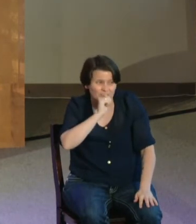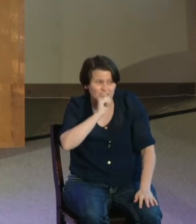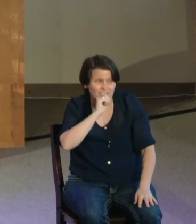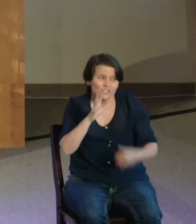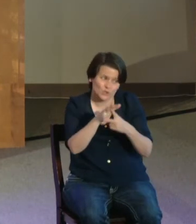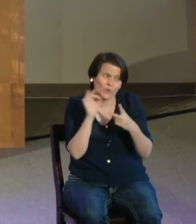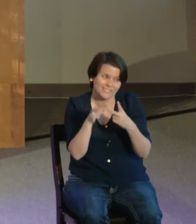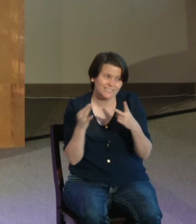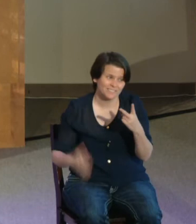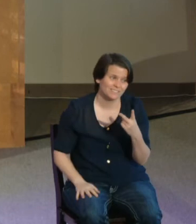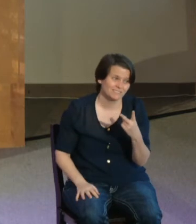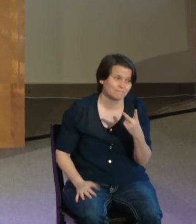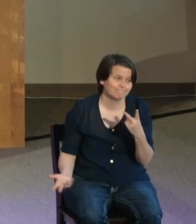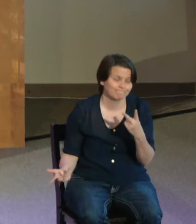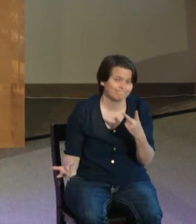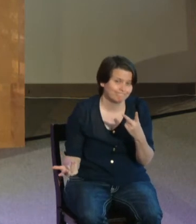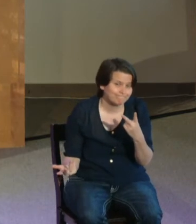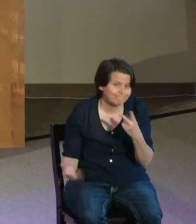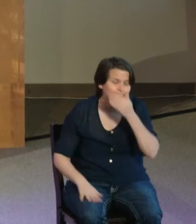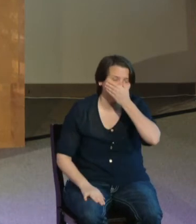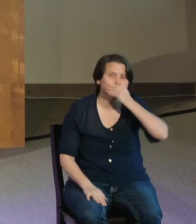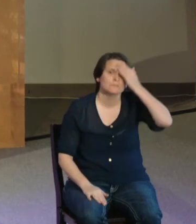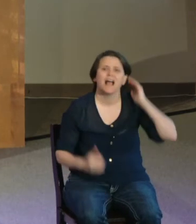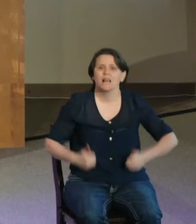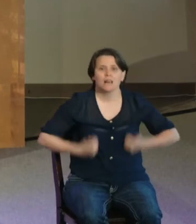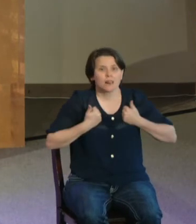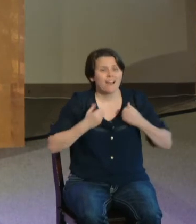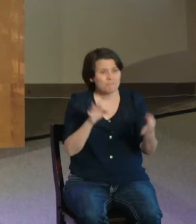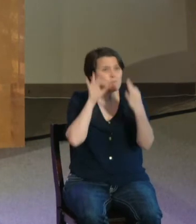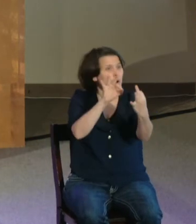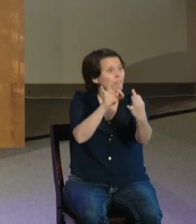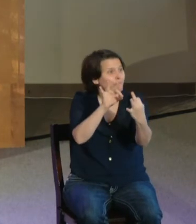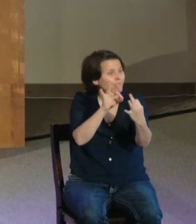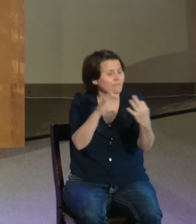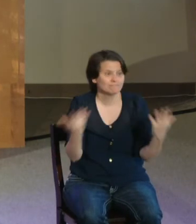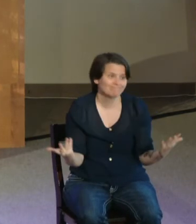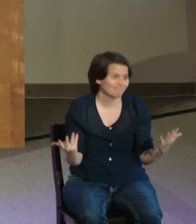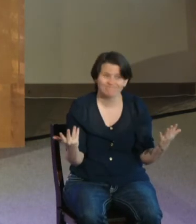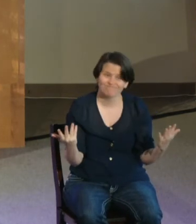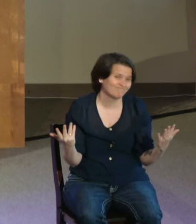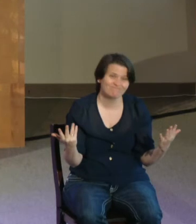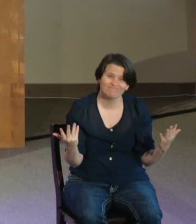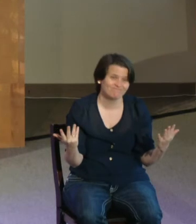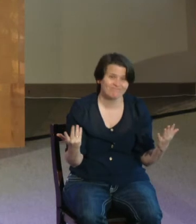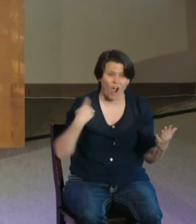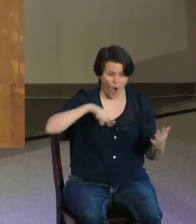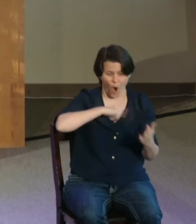Suffering is a choice. The reality is life is not idyllic. It seldom lives up to our